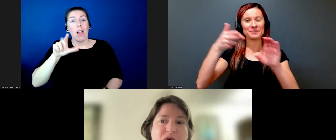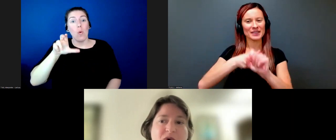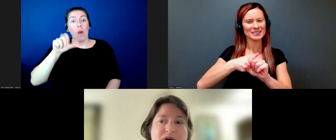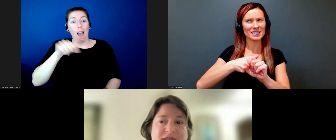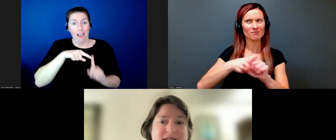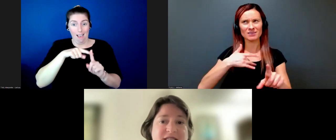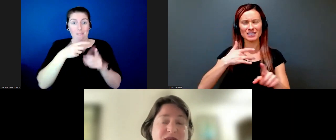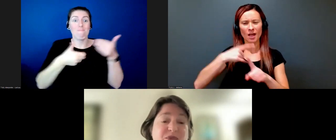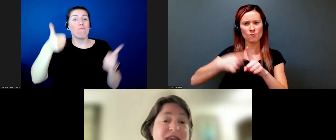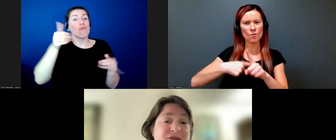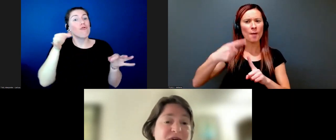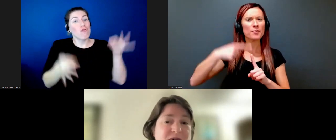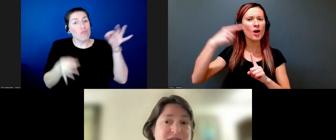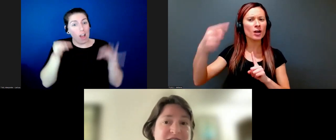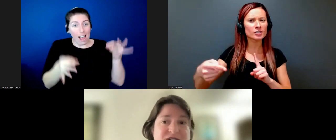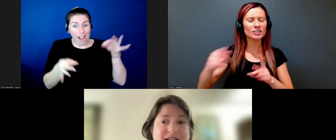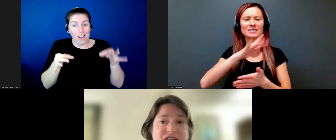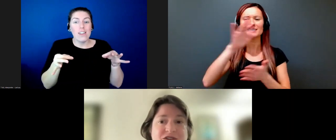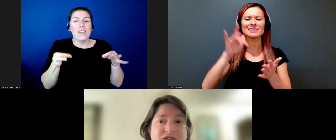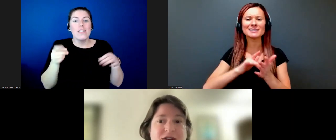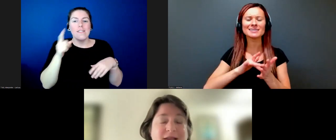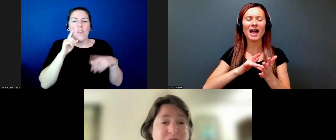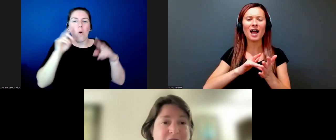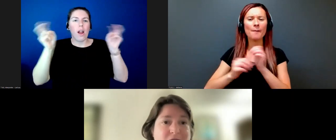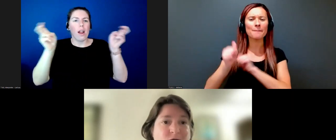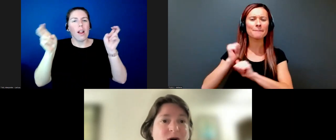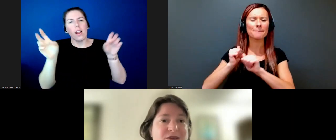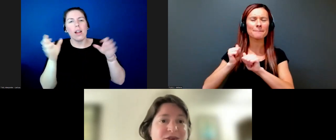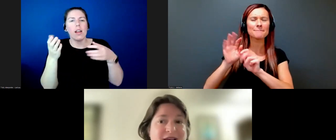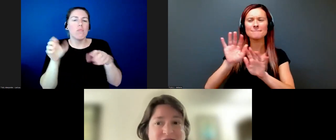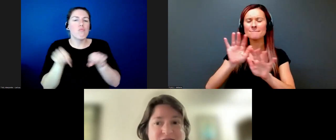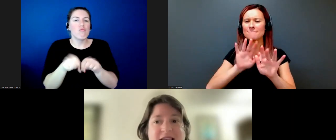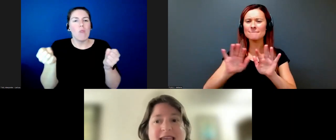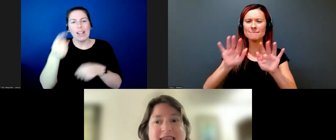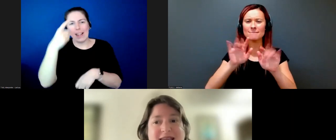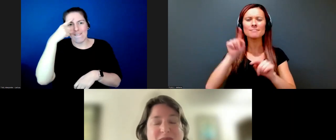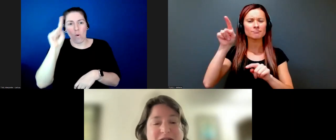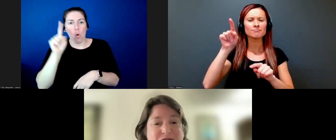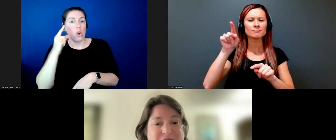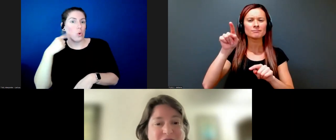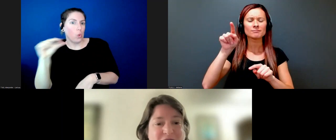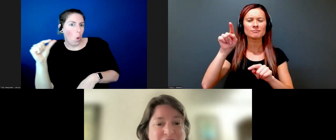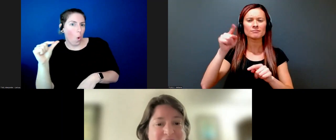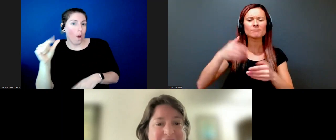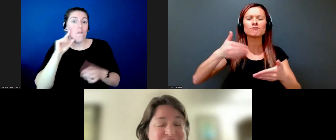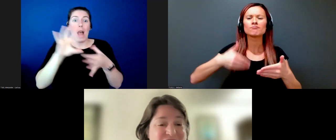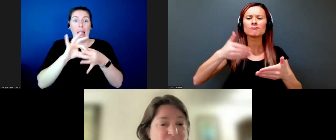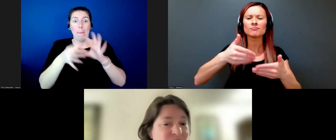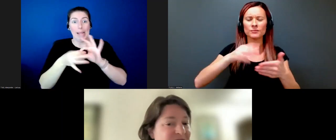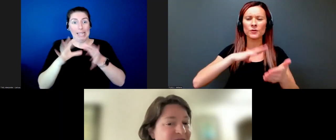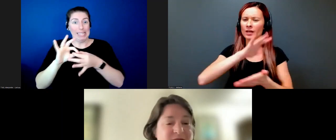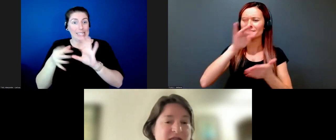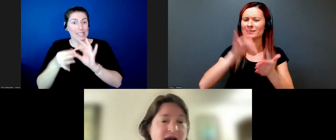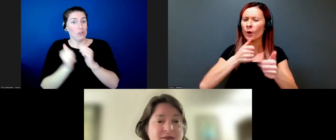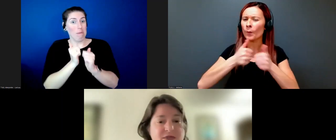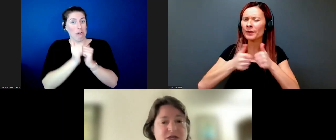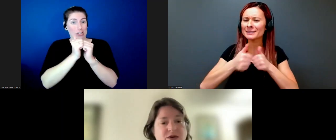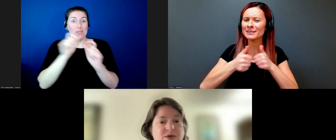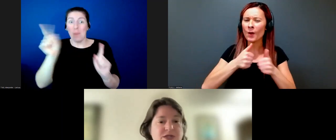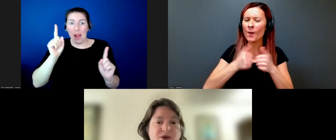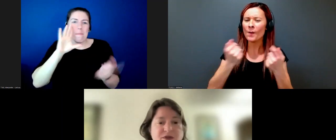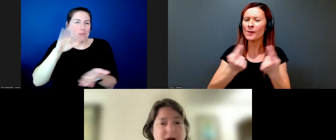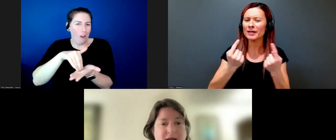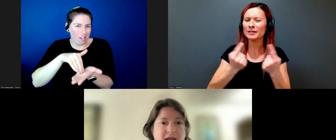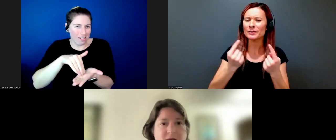judge for the next Breaking for Gold International Olympic qualifiers in Montreal. So take some time